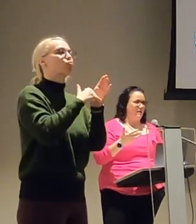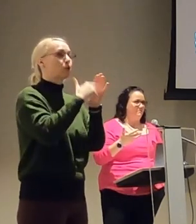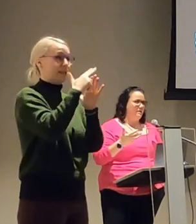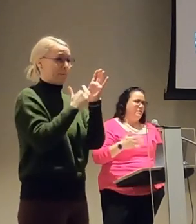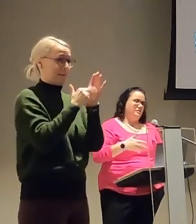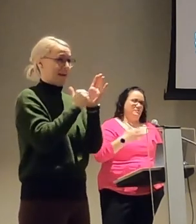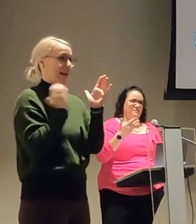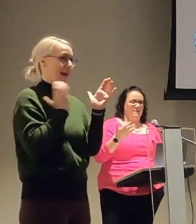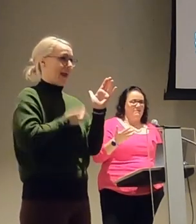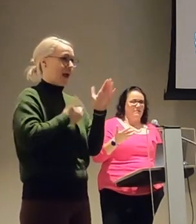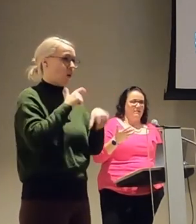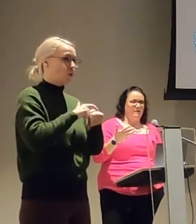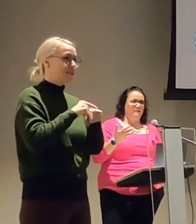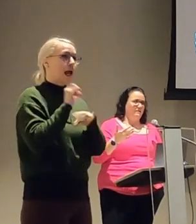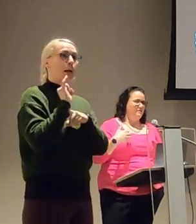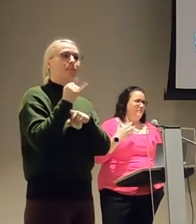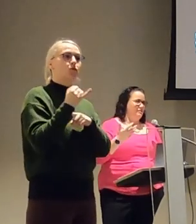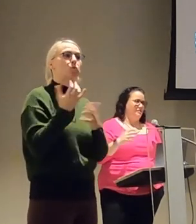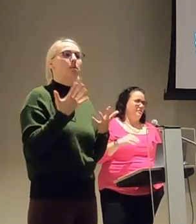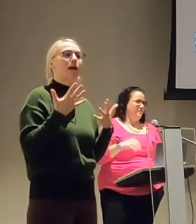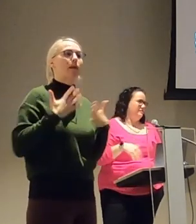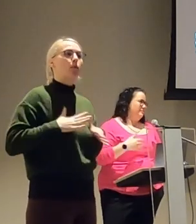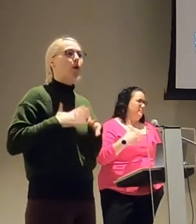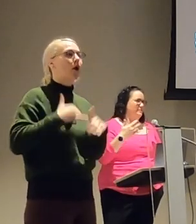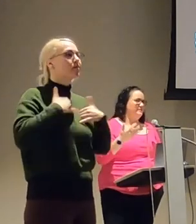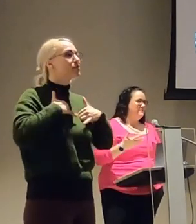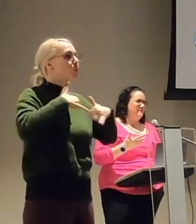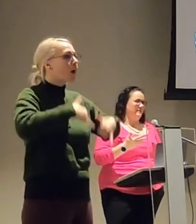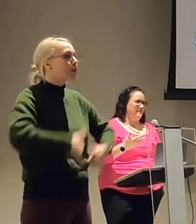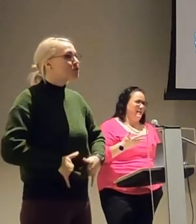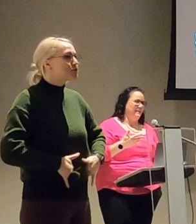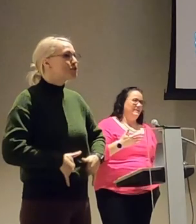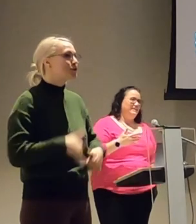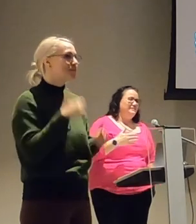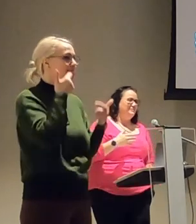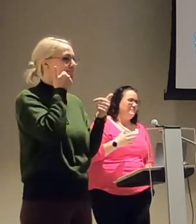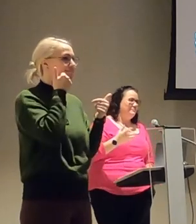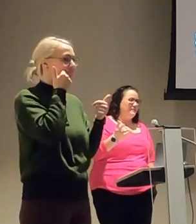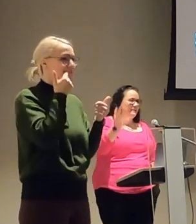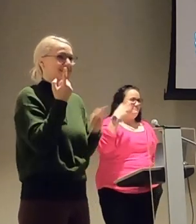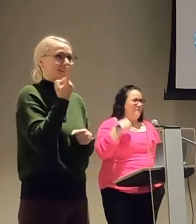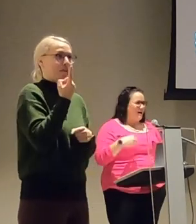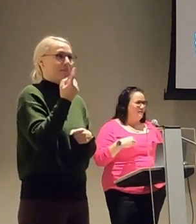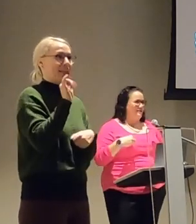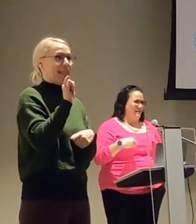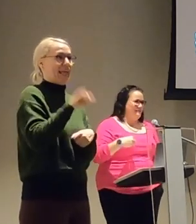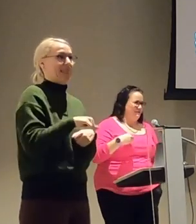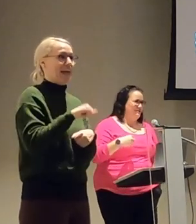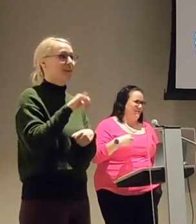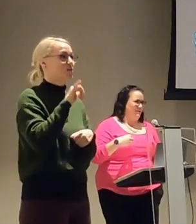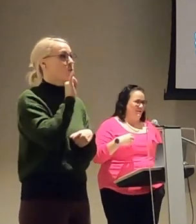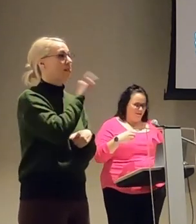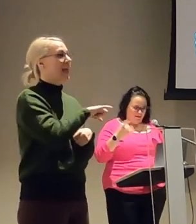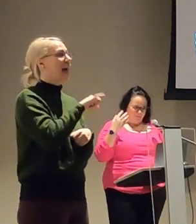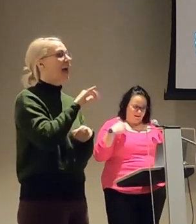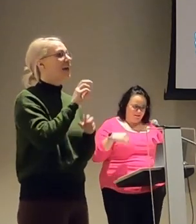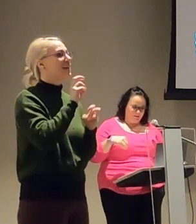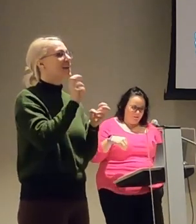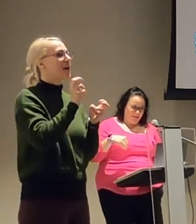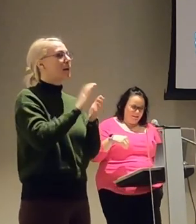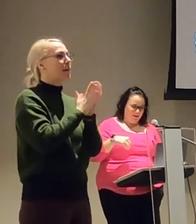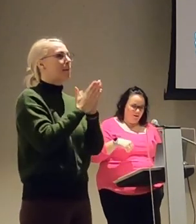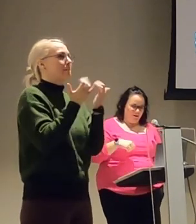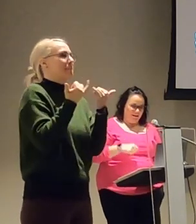our time, Judith might be wearing a sweatshirt or something like that. So it really modernizes her